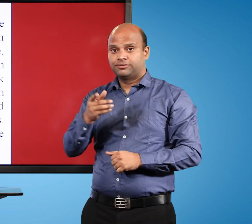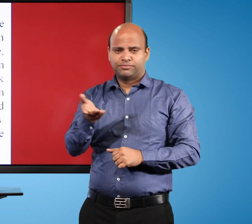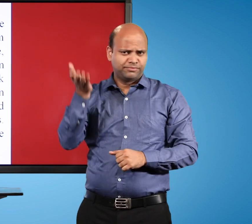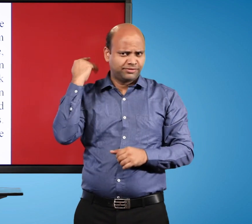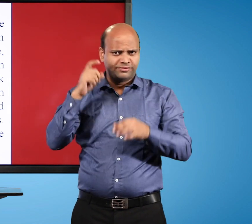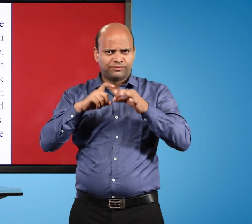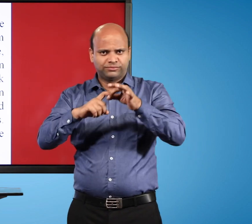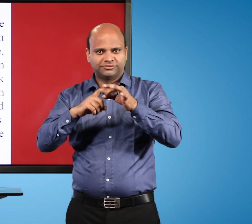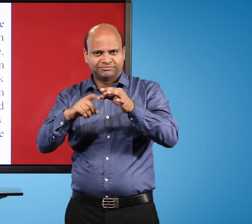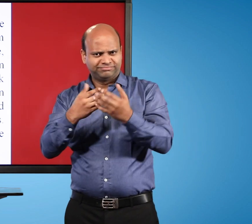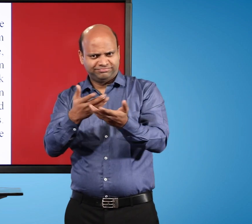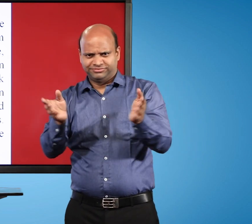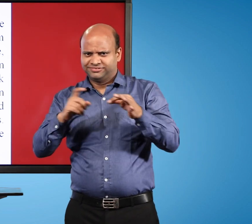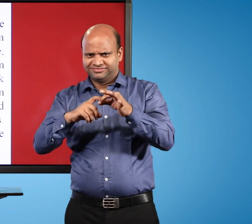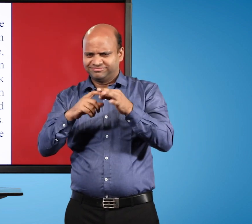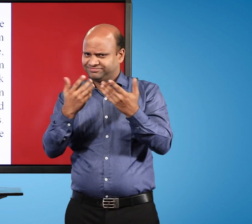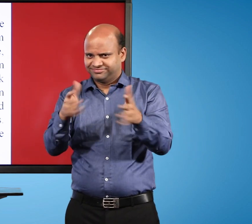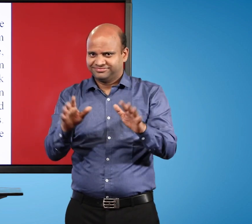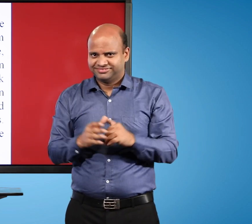Apart from these questions shared above,